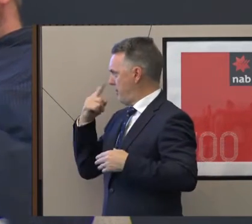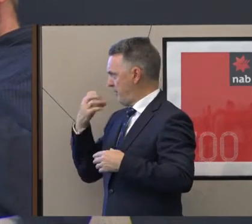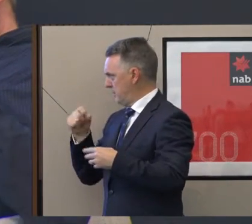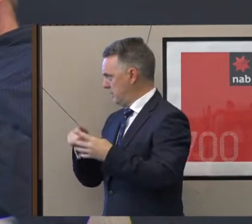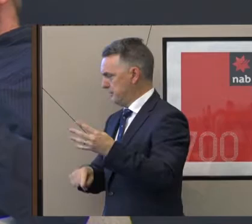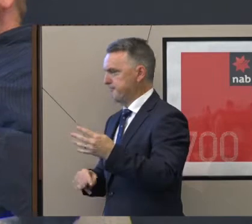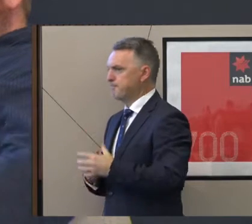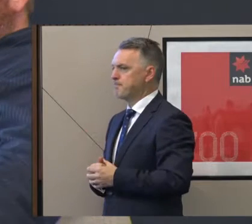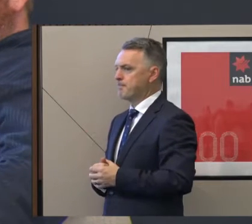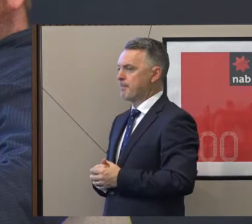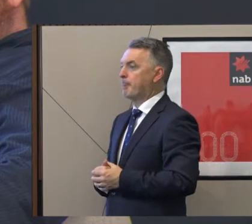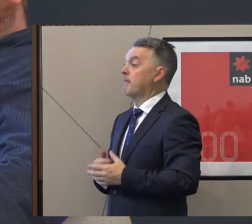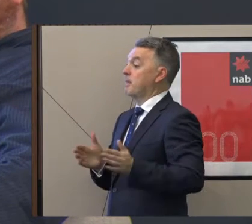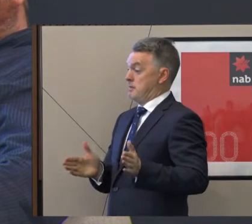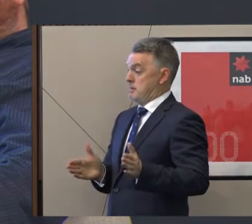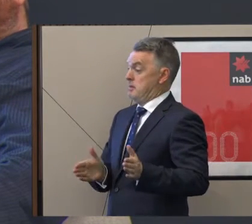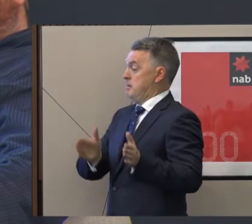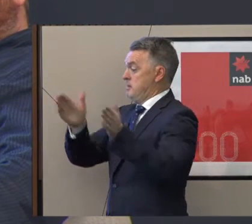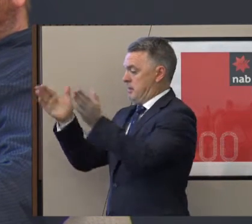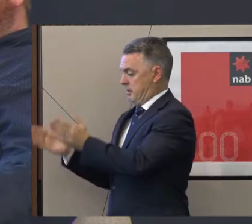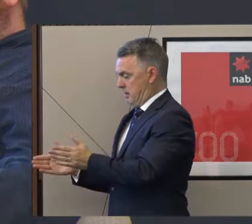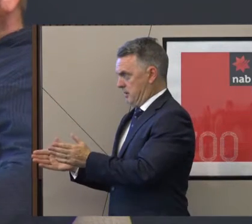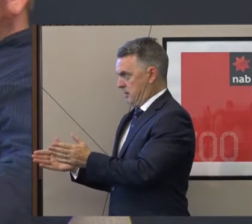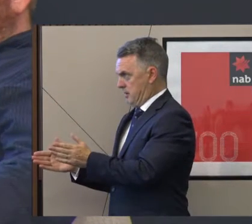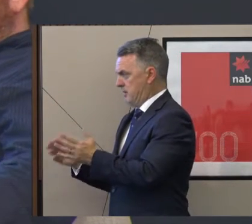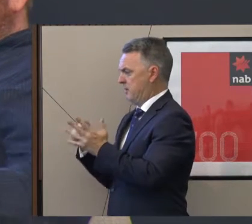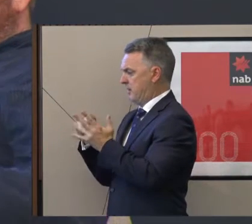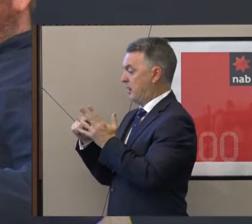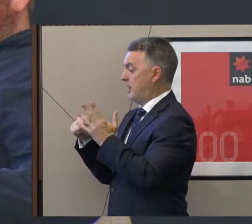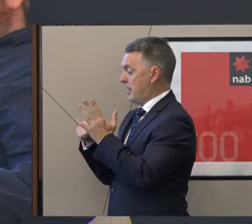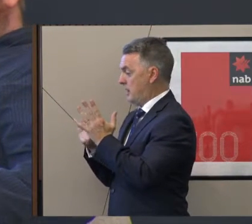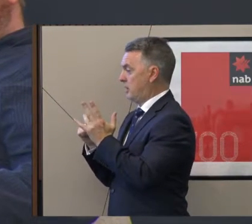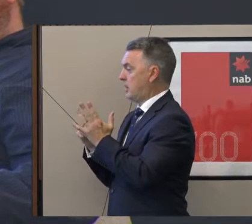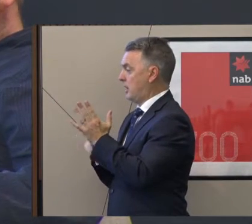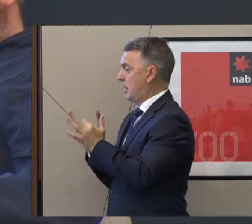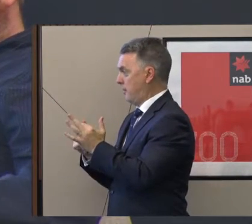And then moving forward in looking at the outcome measures